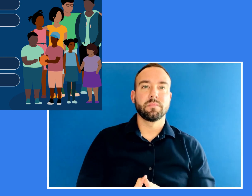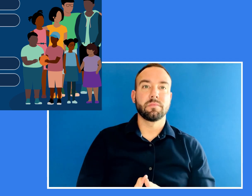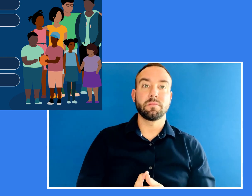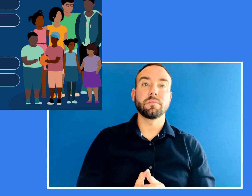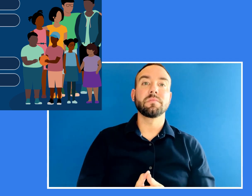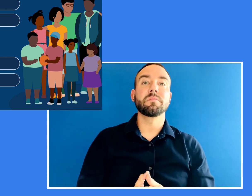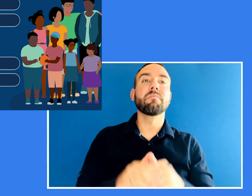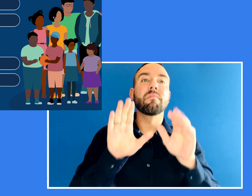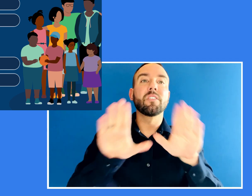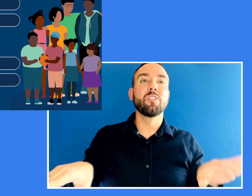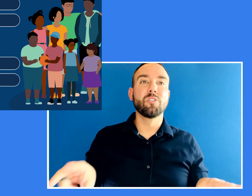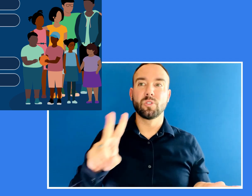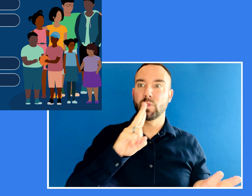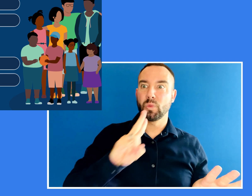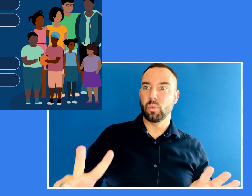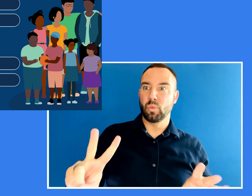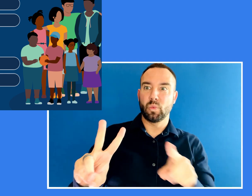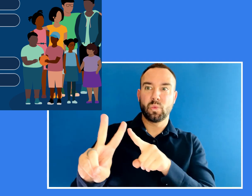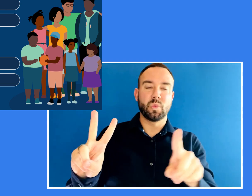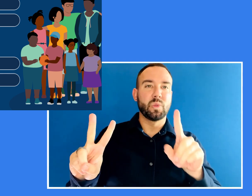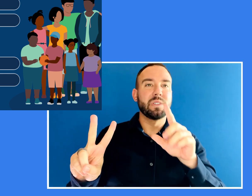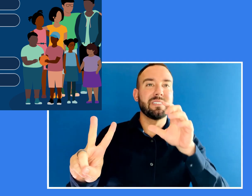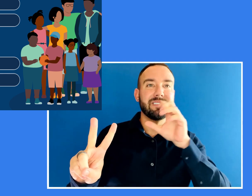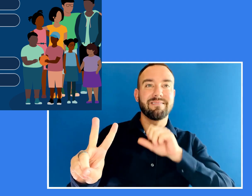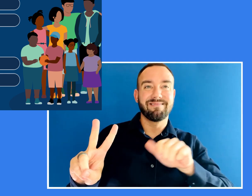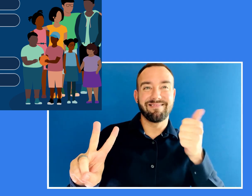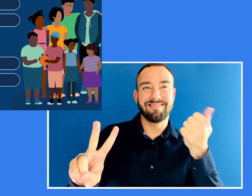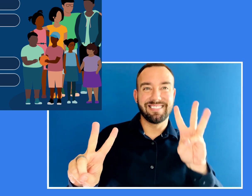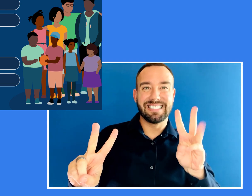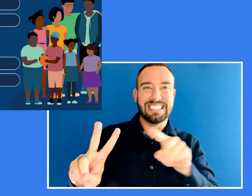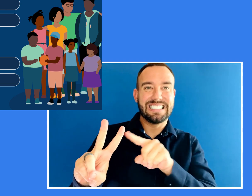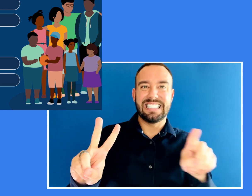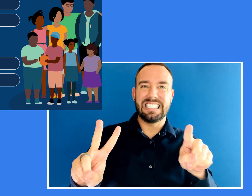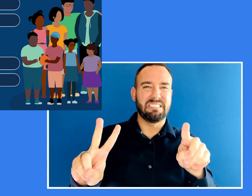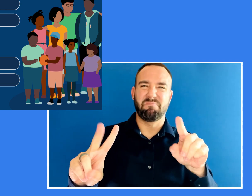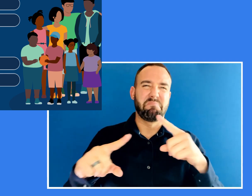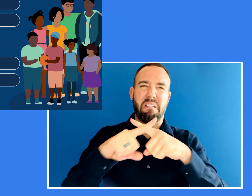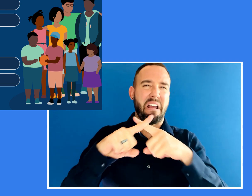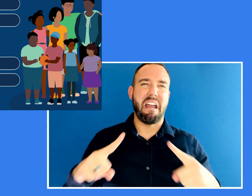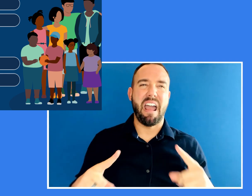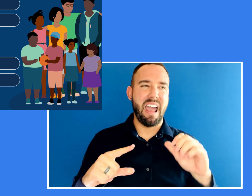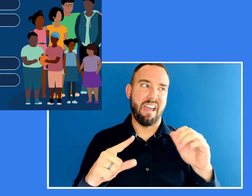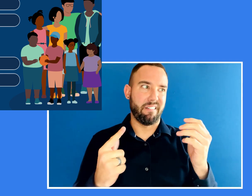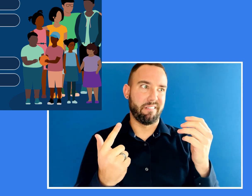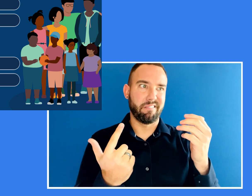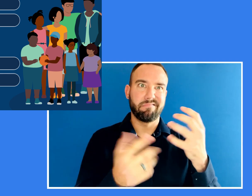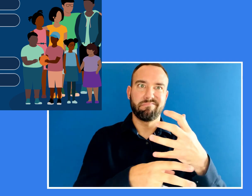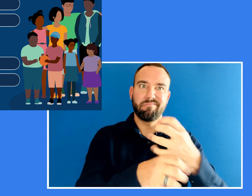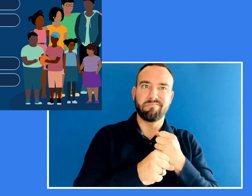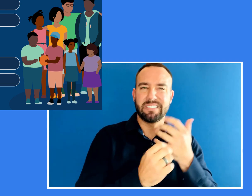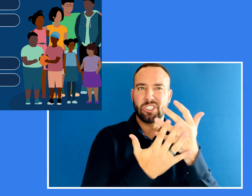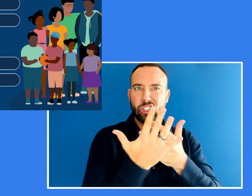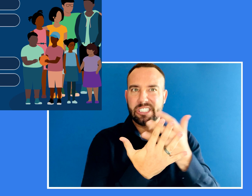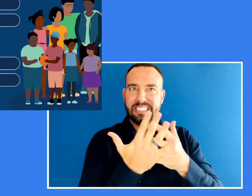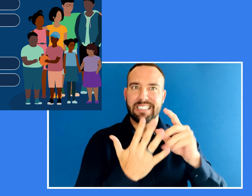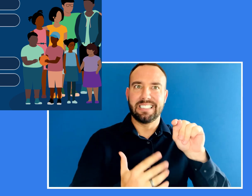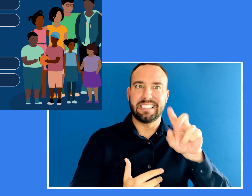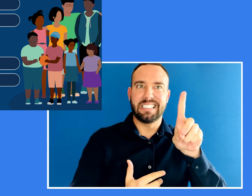Fewer than half of children aged 2 to 16 years received a TCD ultrasound screening in 2019.